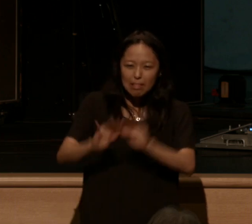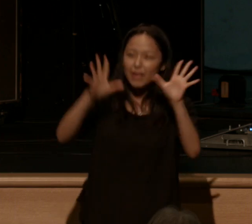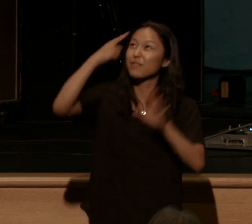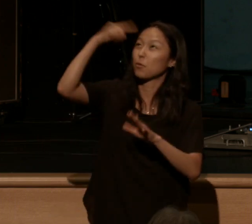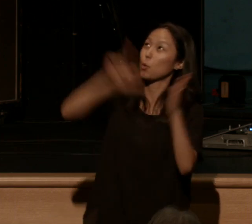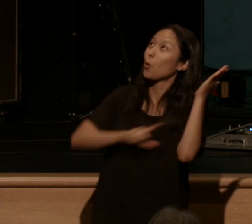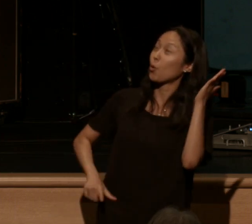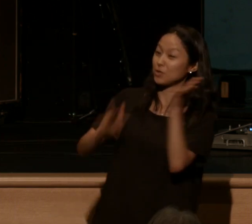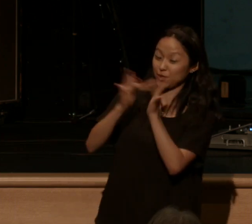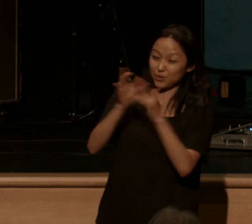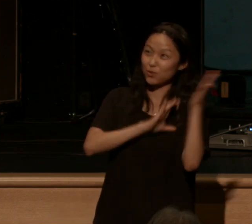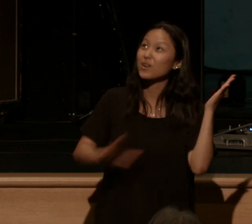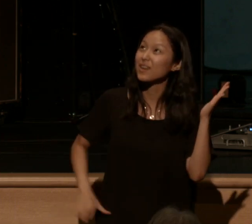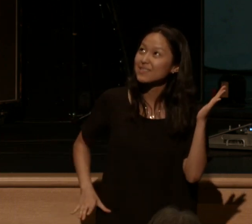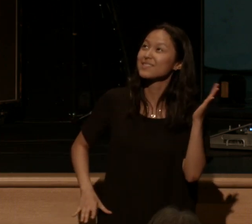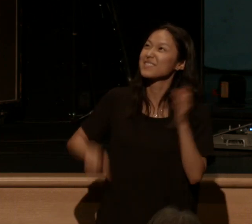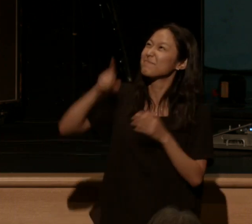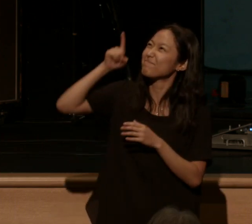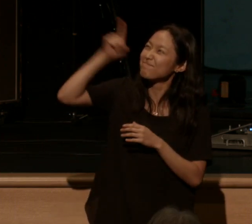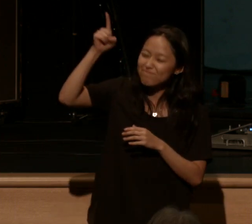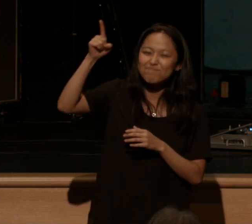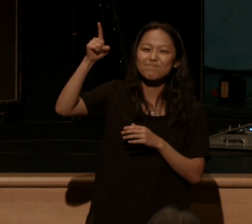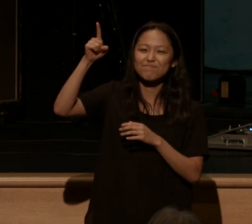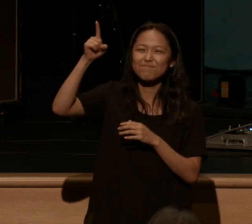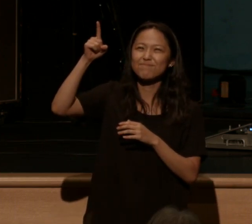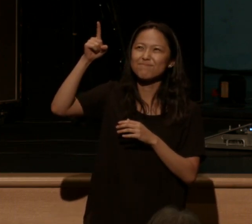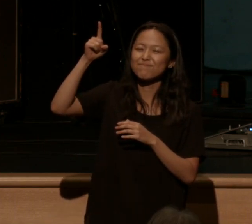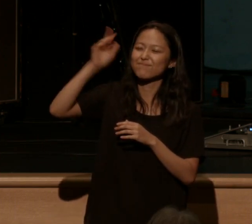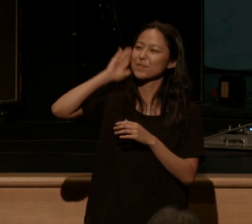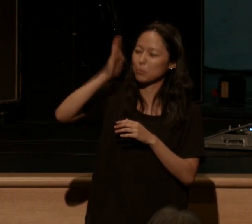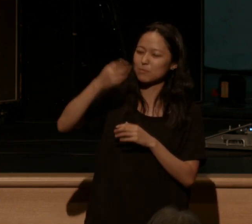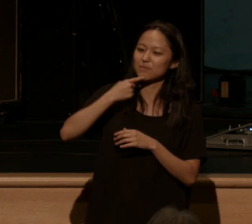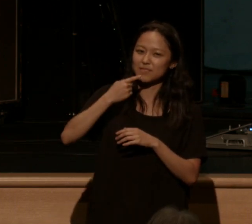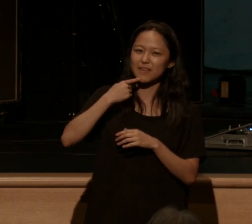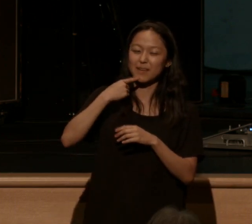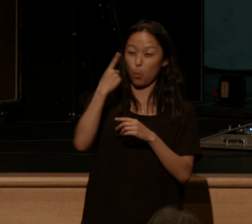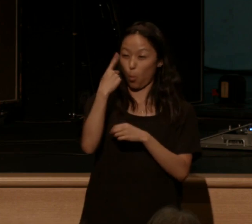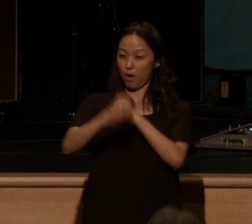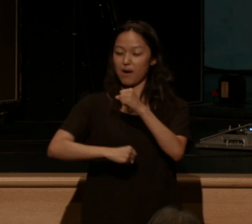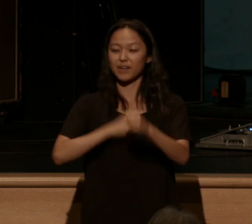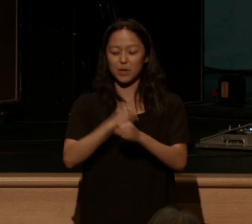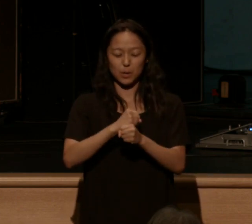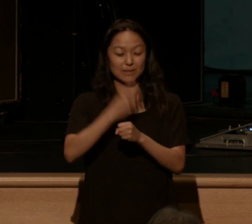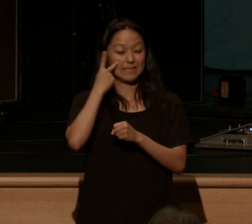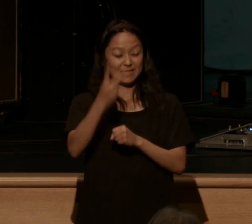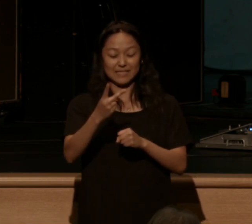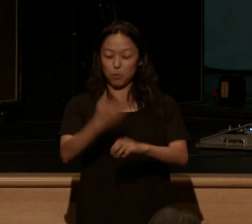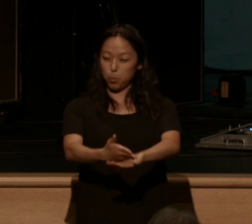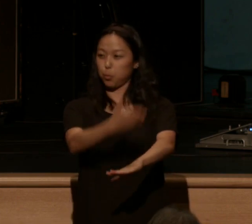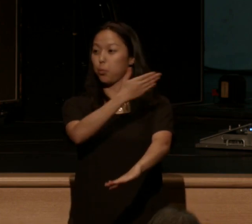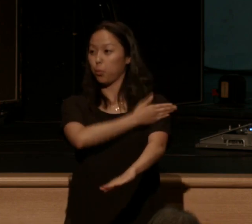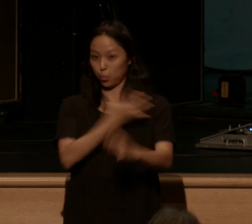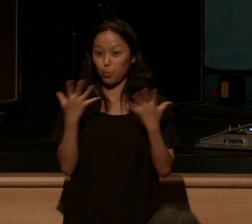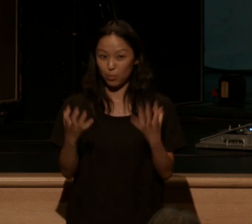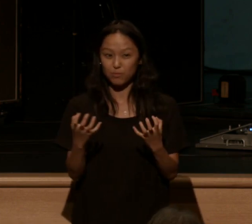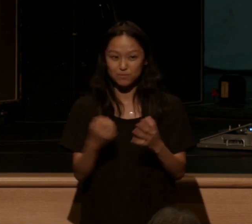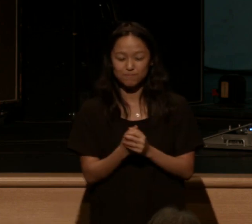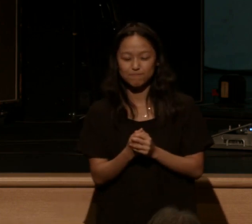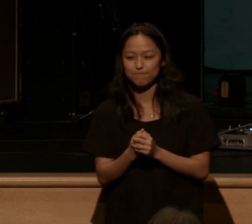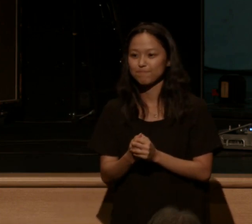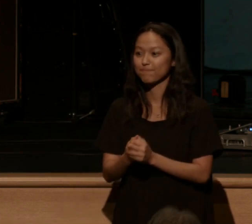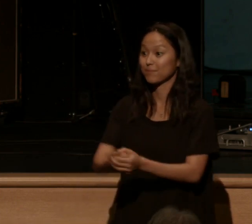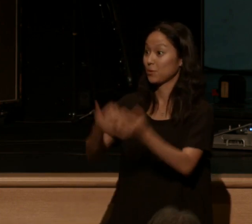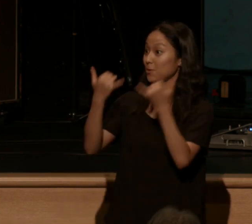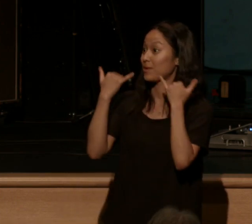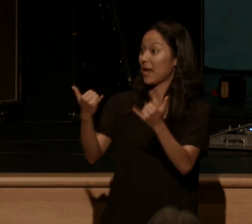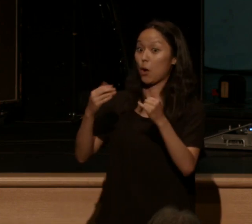Lord Jesus Christ. Wow, has he taken this year? This is what we are seeking to do again as a church. So this